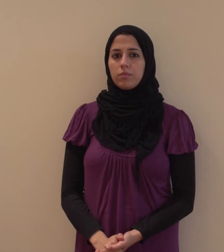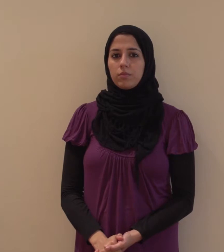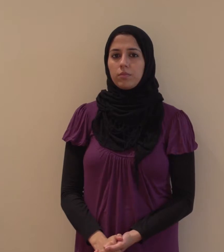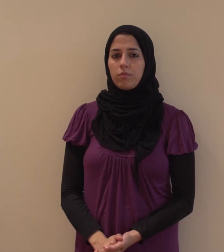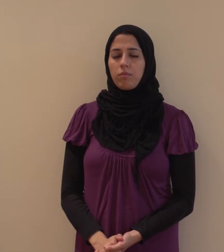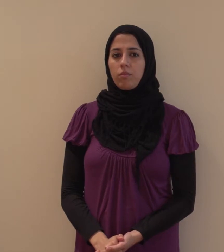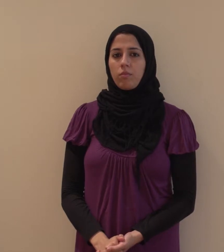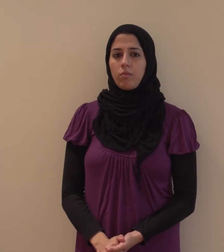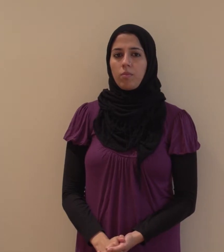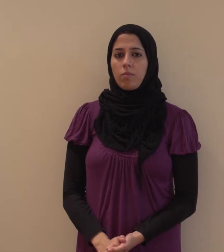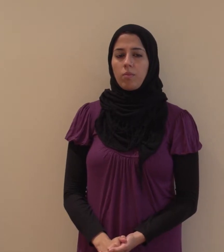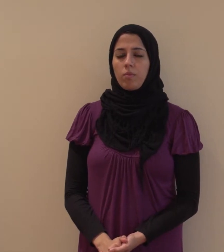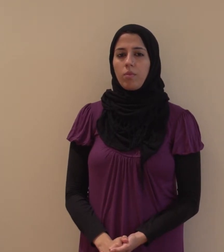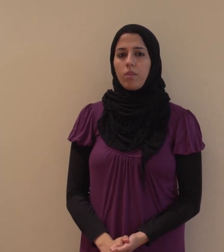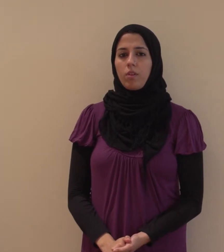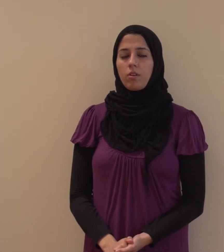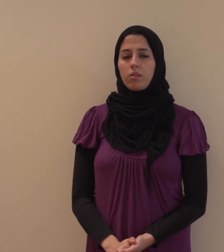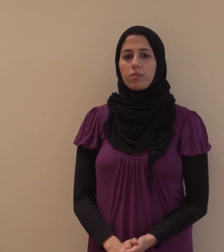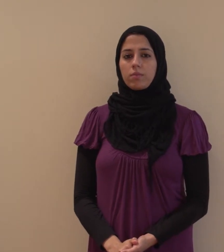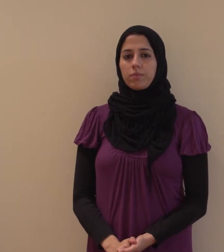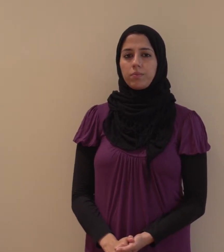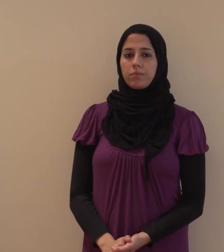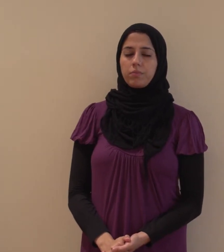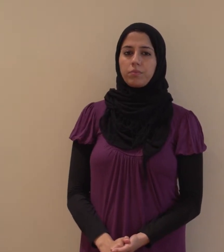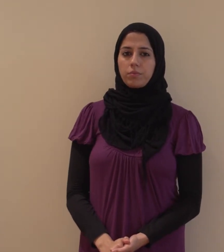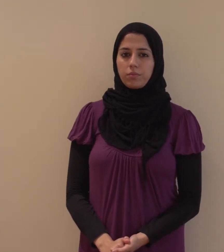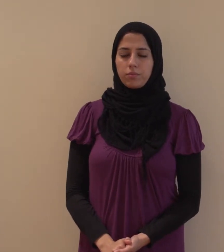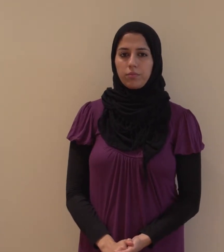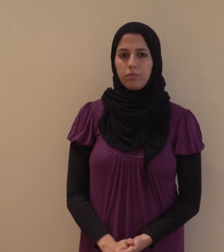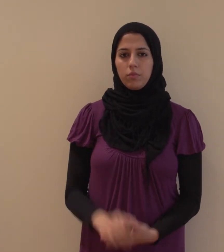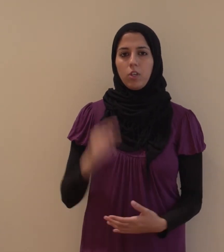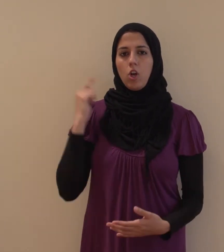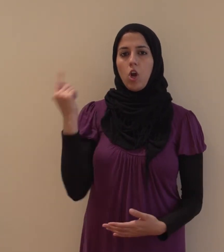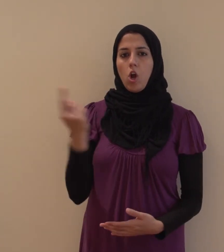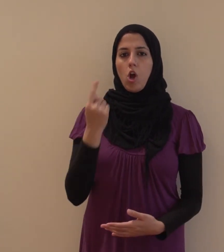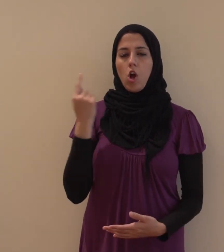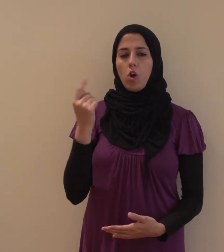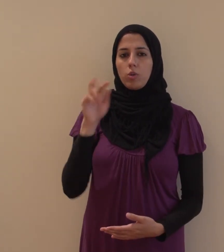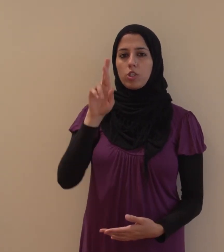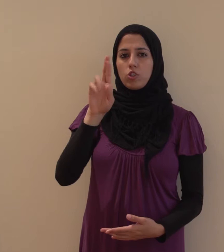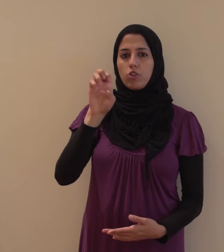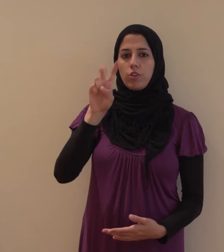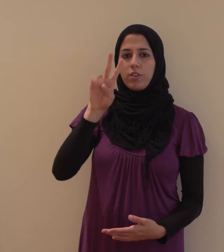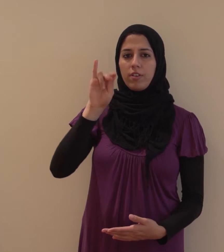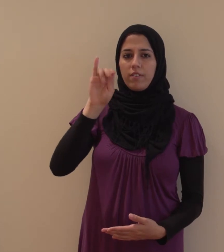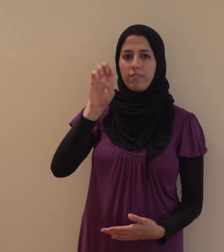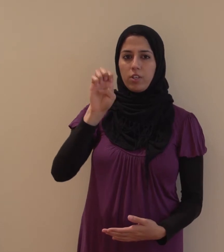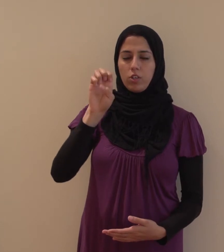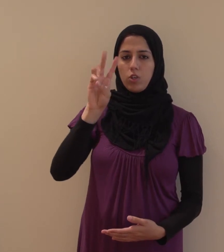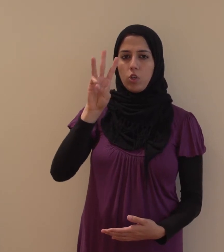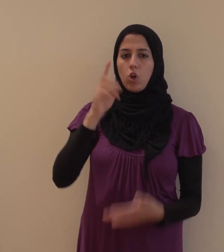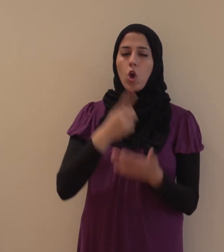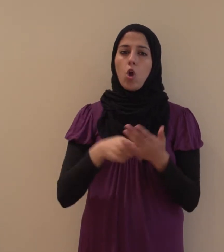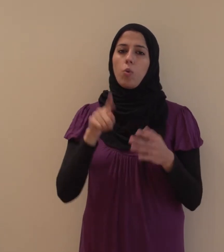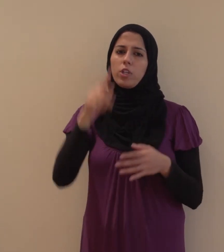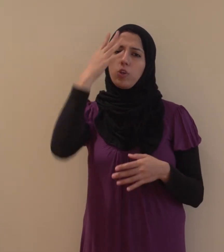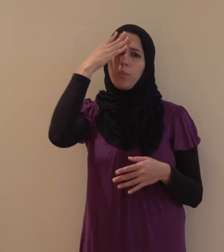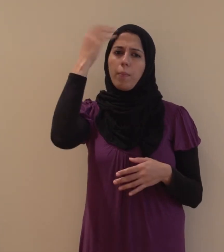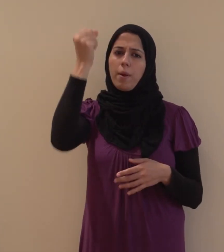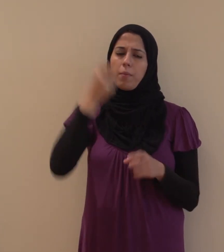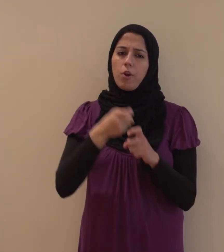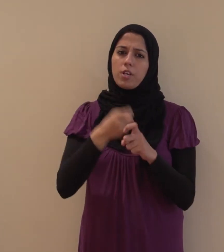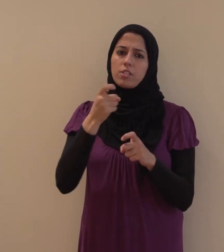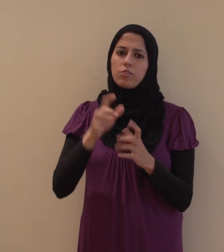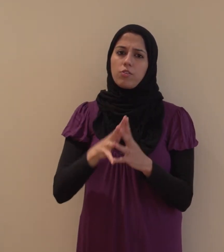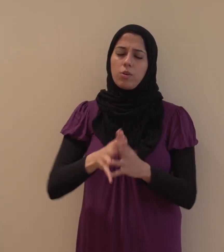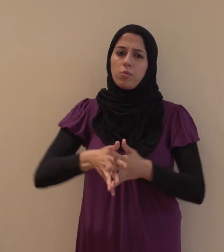have memorized of the glorious Quran, for it escapes from people's heart faster than the cattle when it escapes with